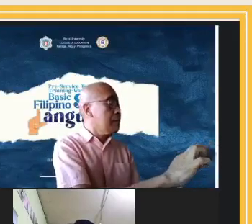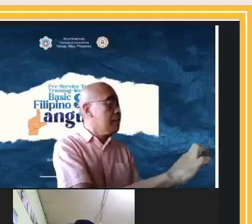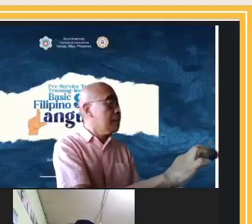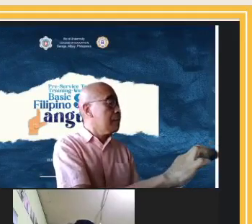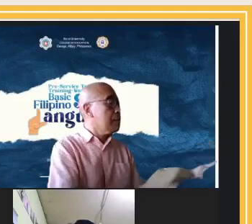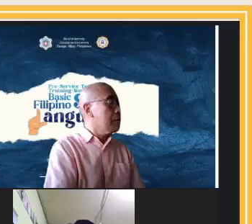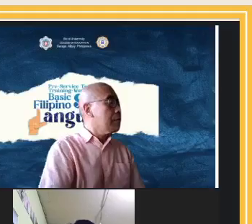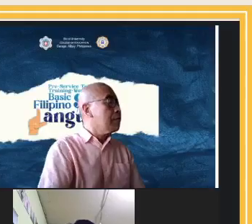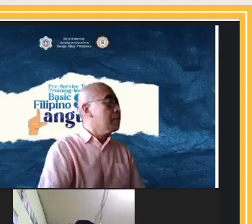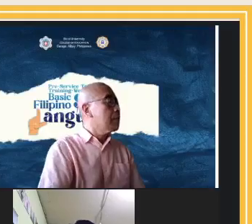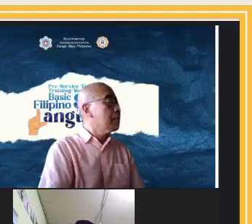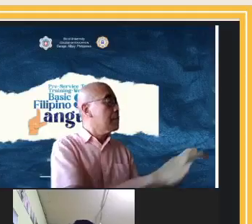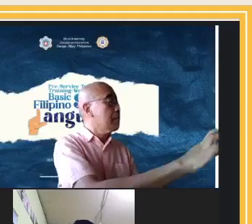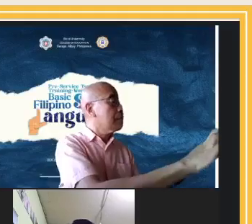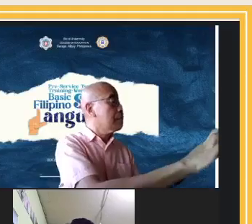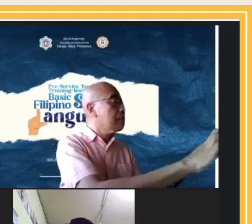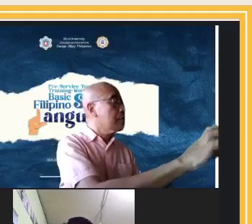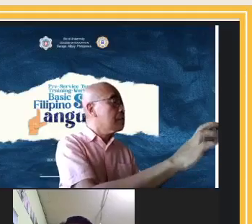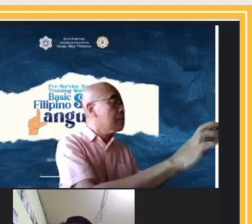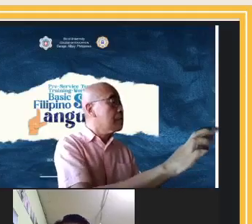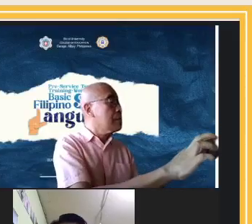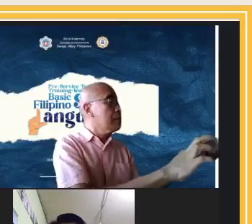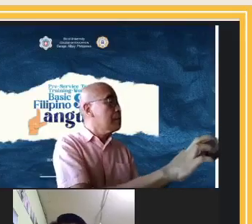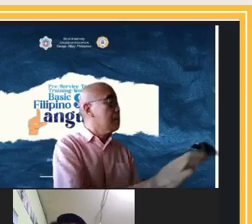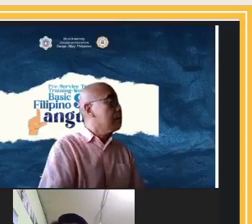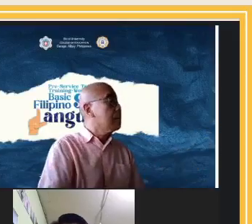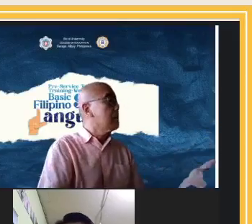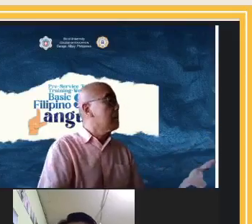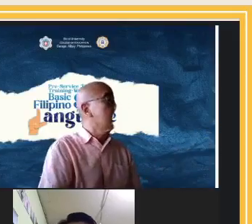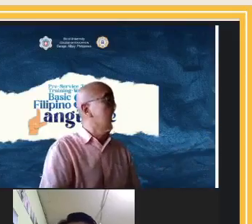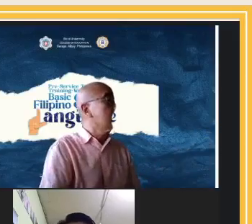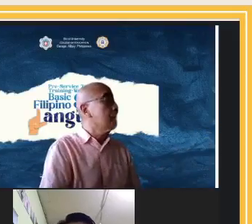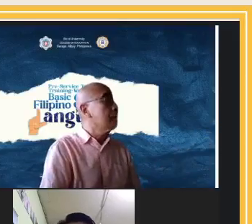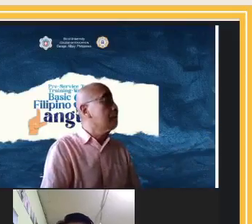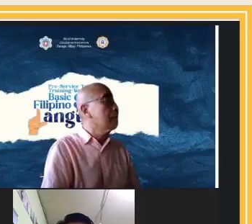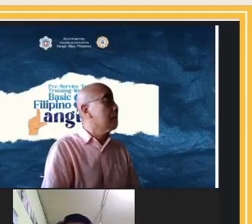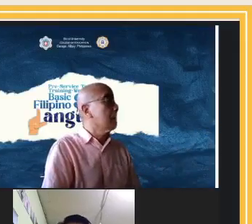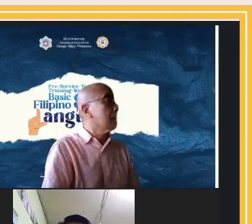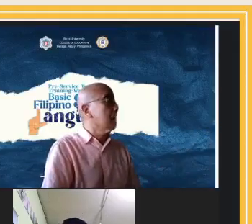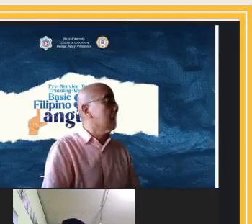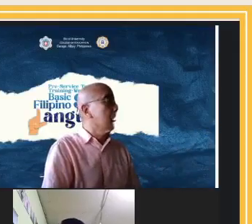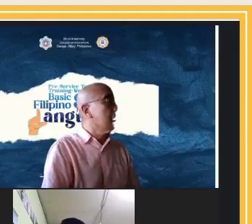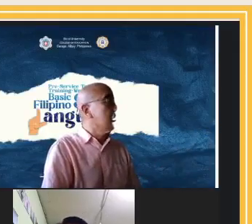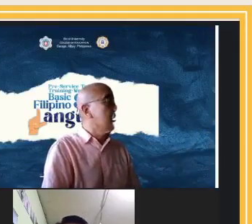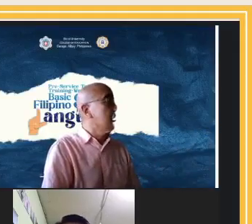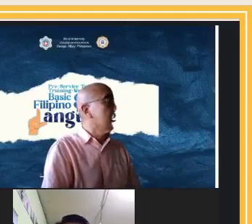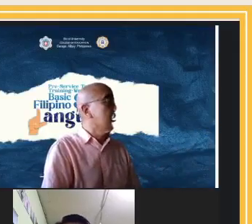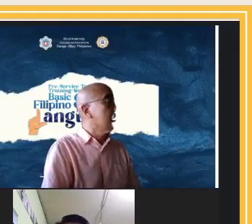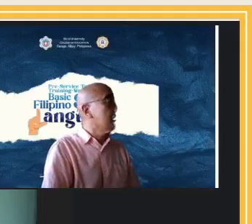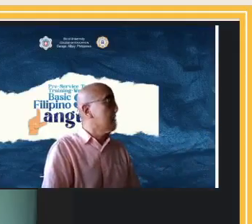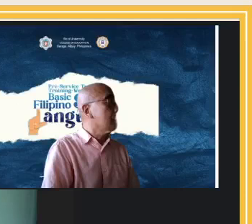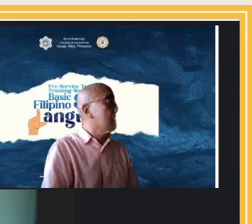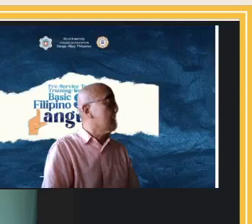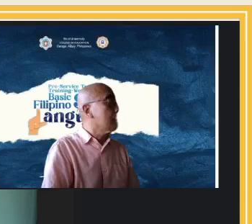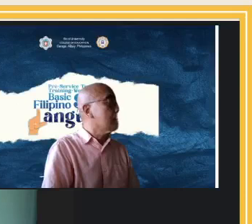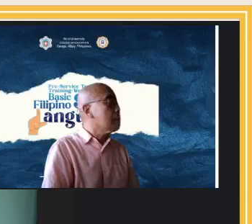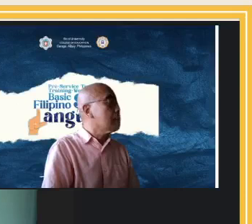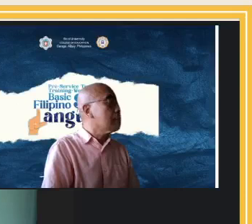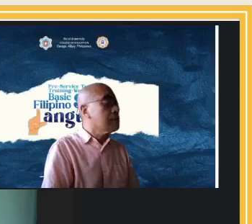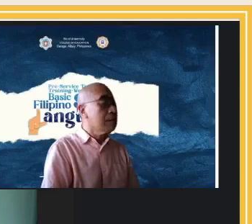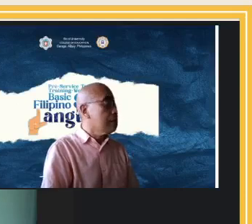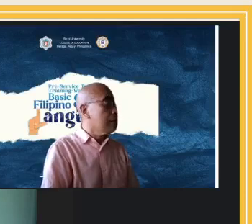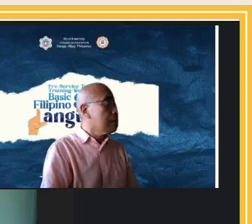enhanced communication skills using FSL as a tool for inclusive